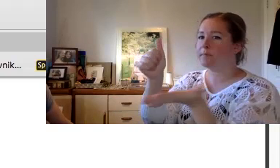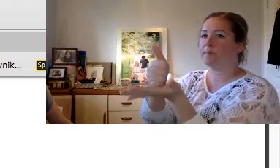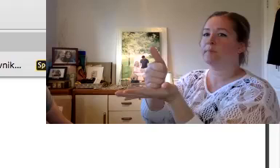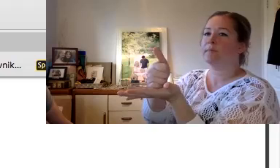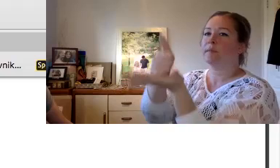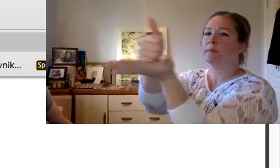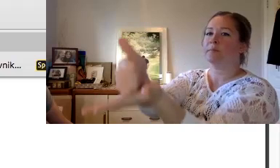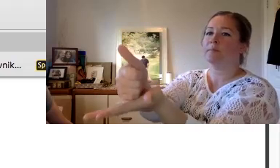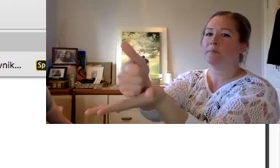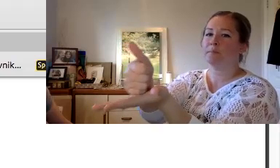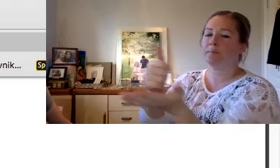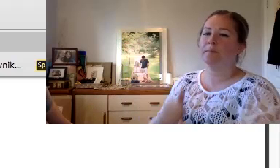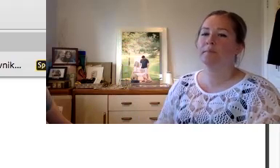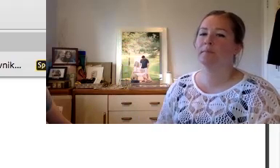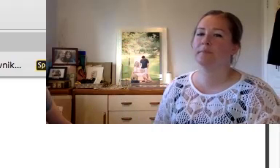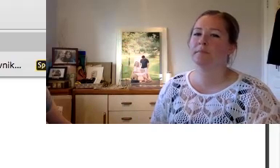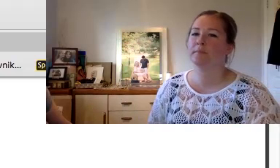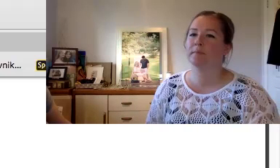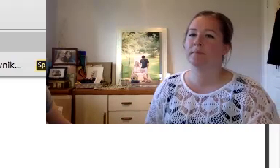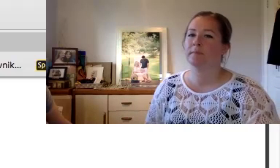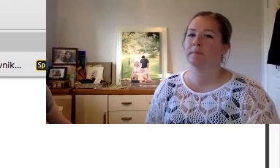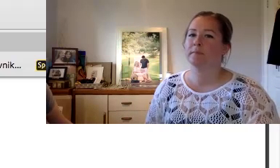Use your hand and motion it up. Help.